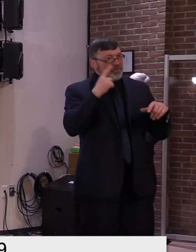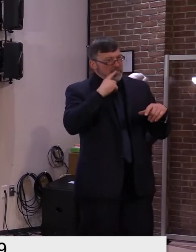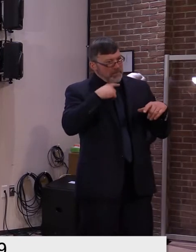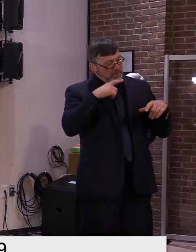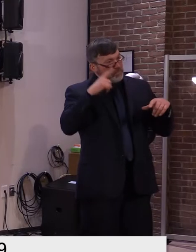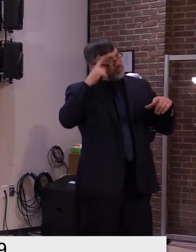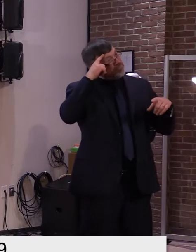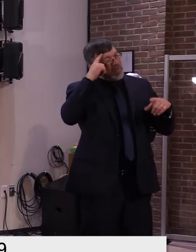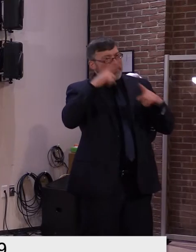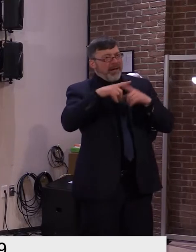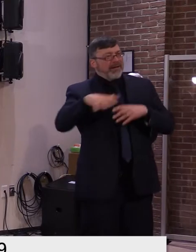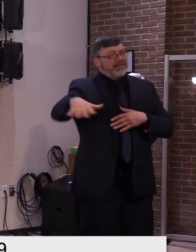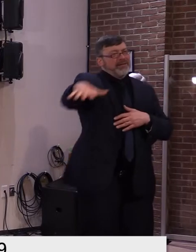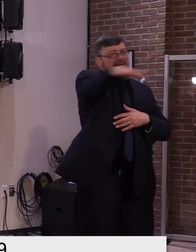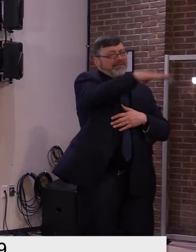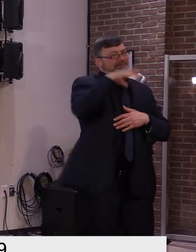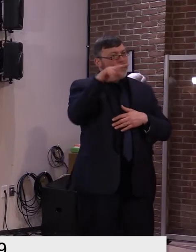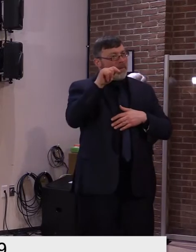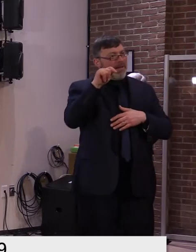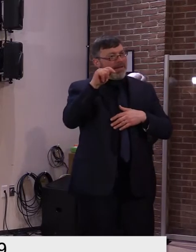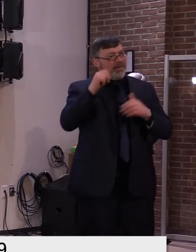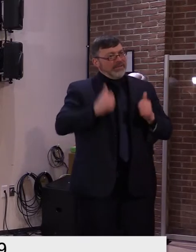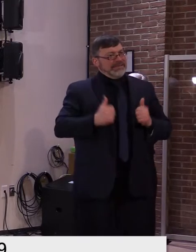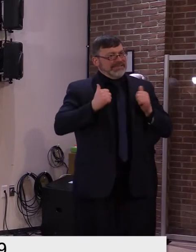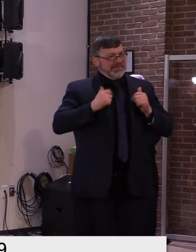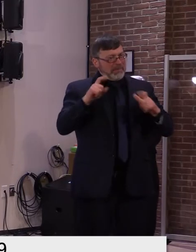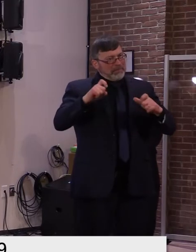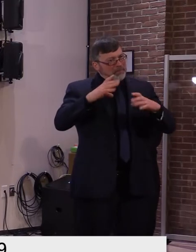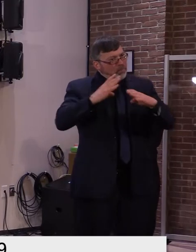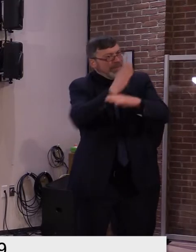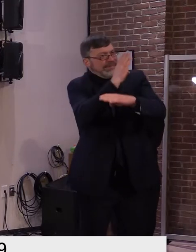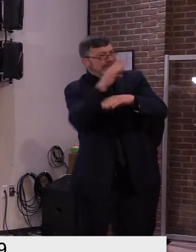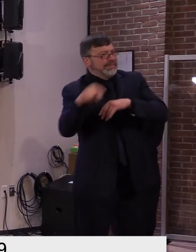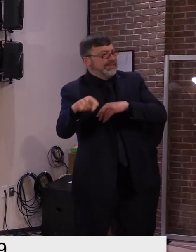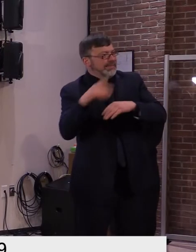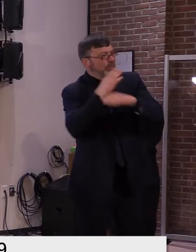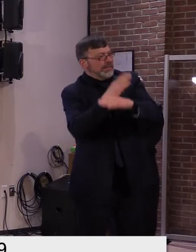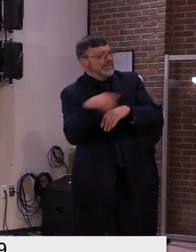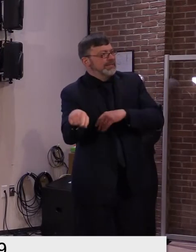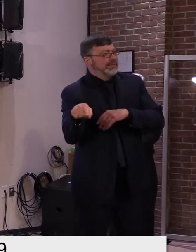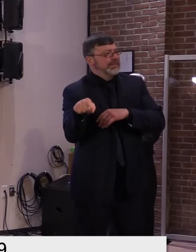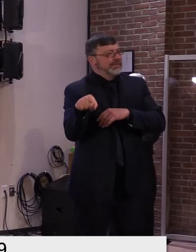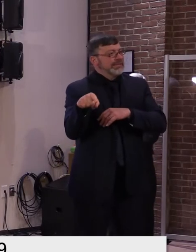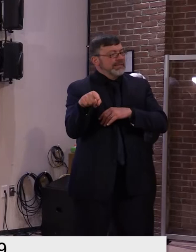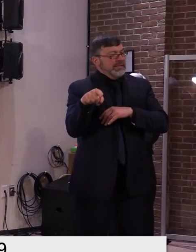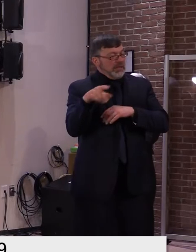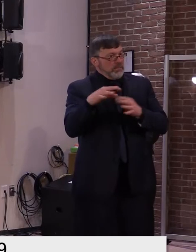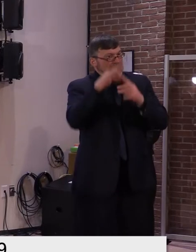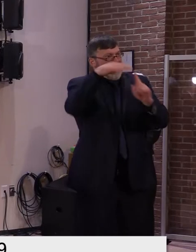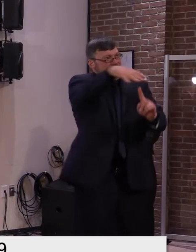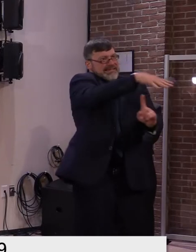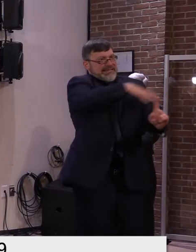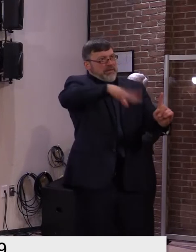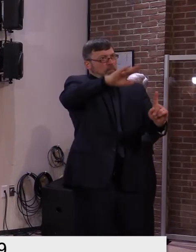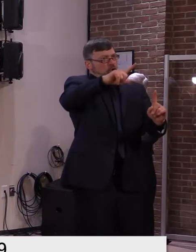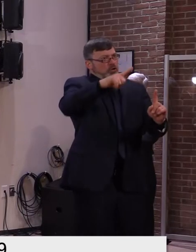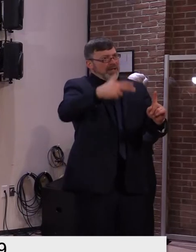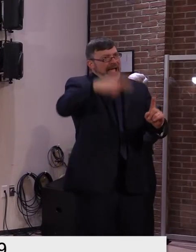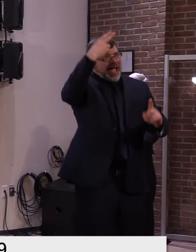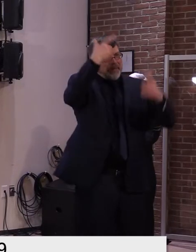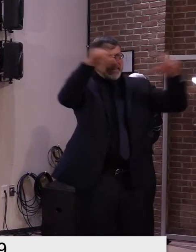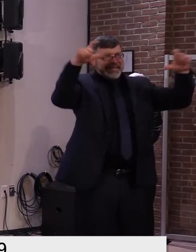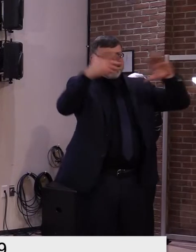So we worked with all the colleges and universities, with former President Rich Snyder,